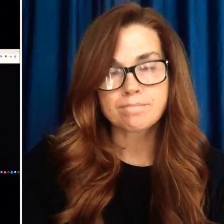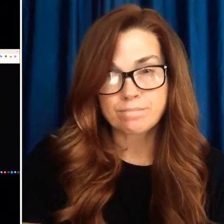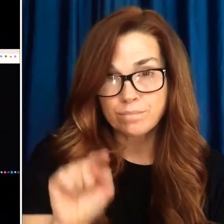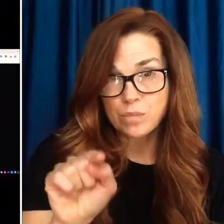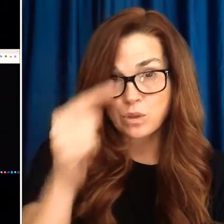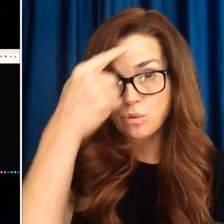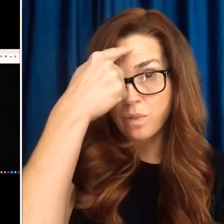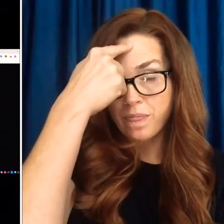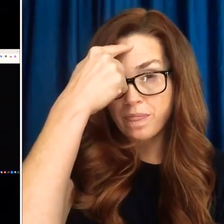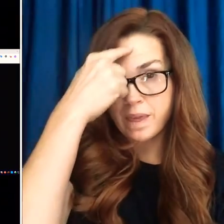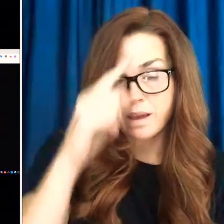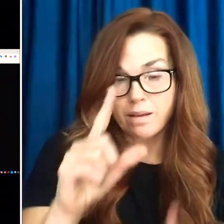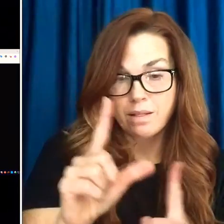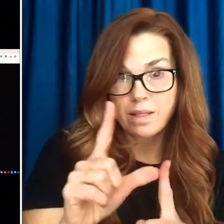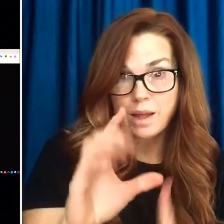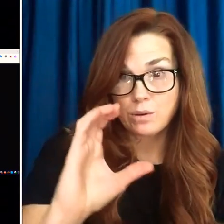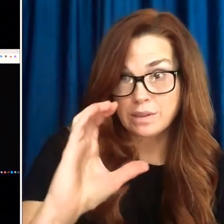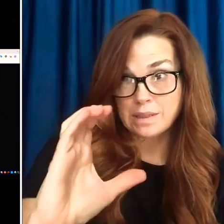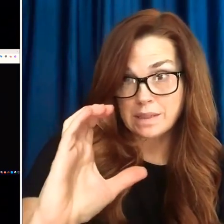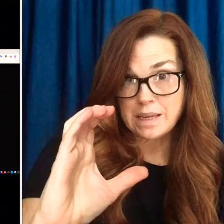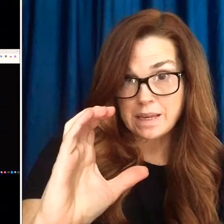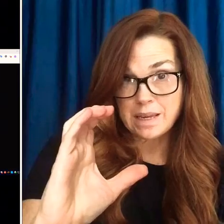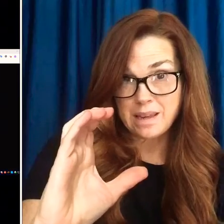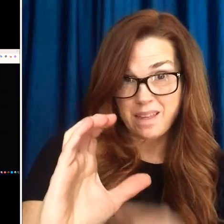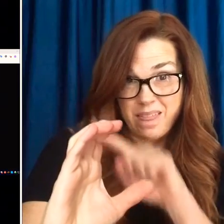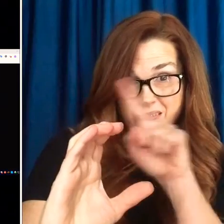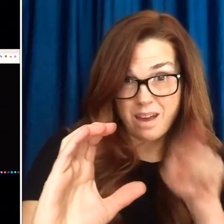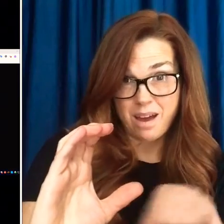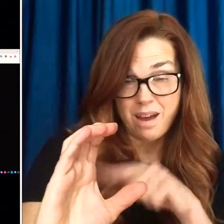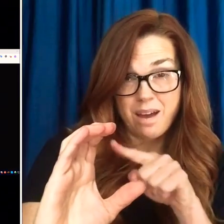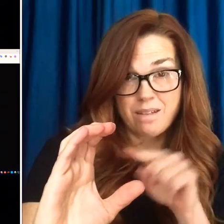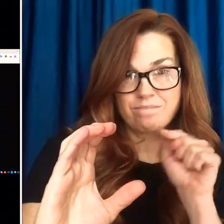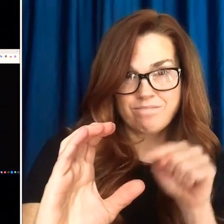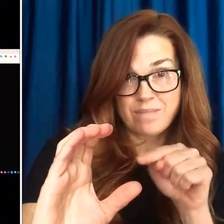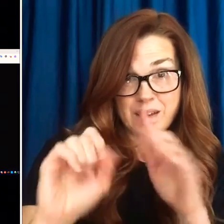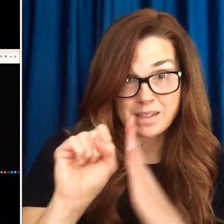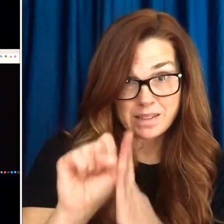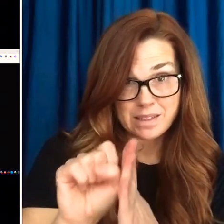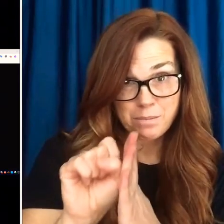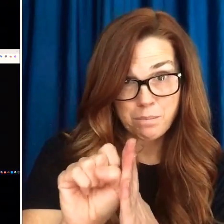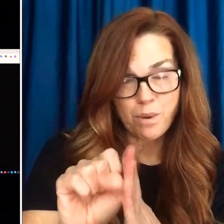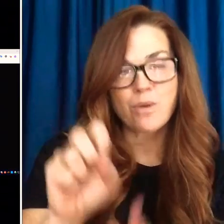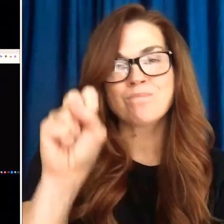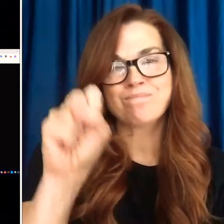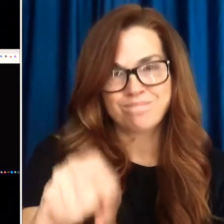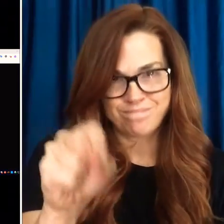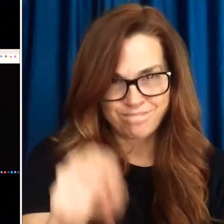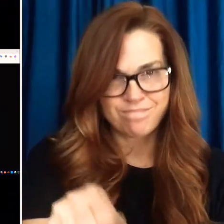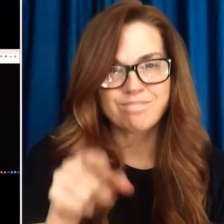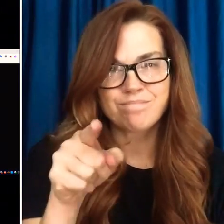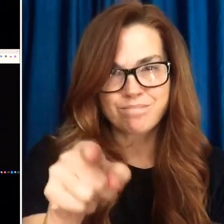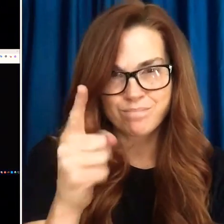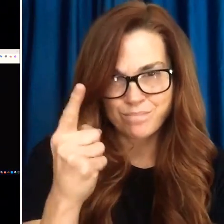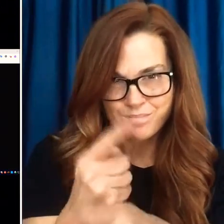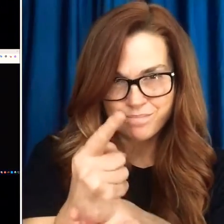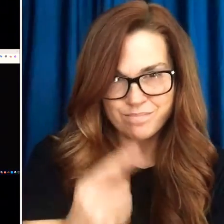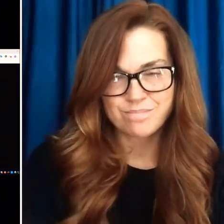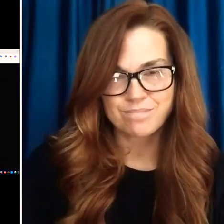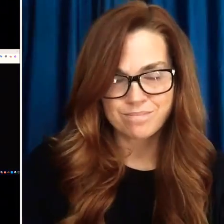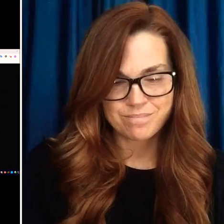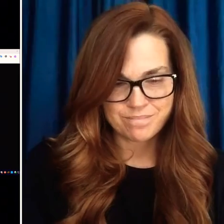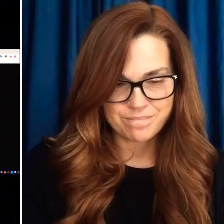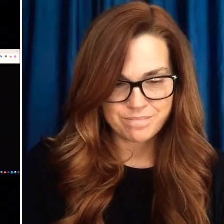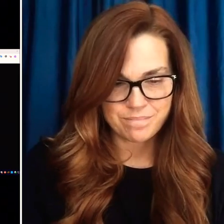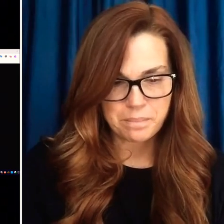If you chose the capital C, you are correct. Next, we need to look